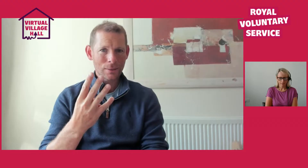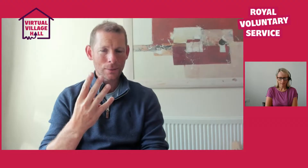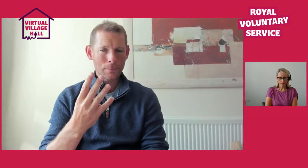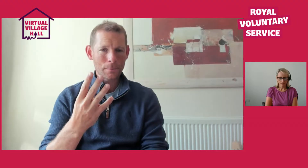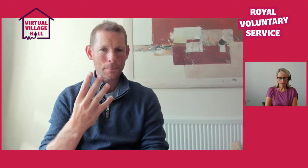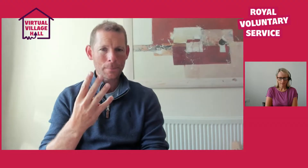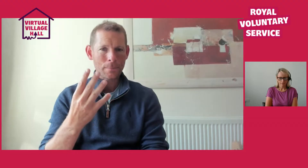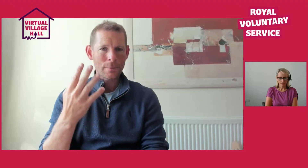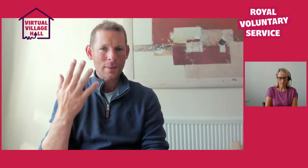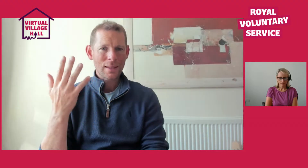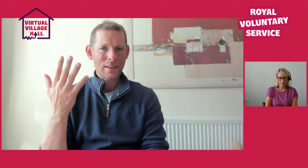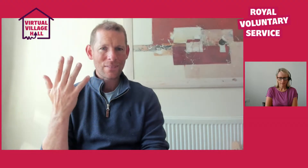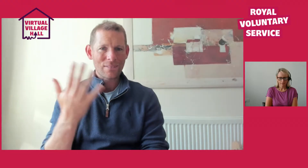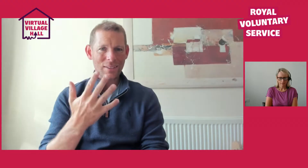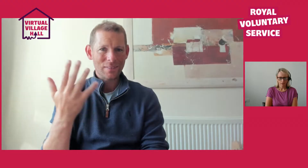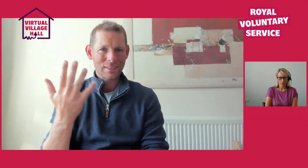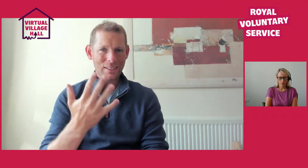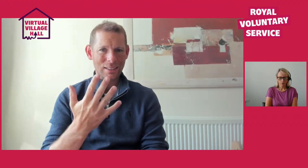14,